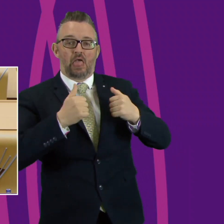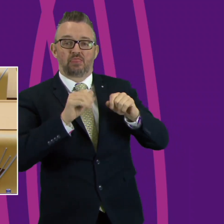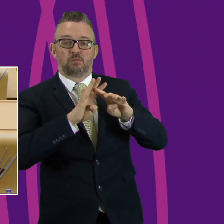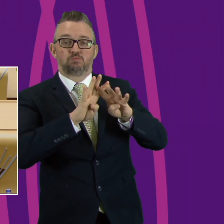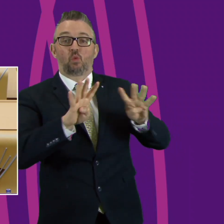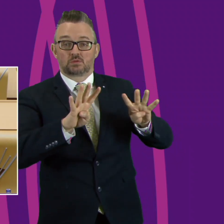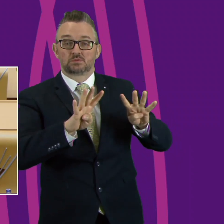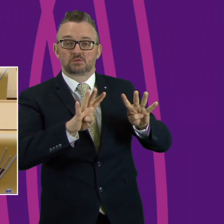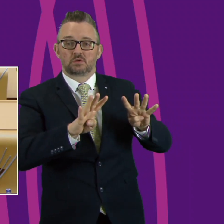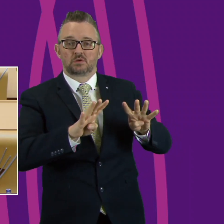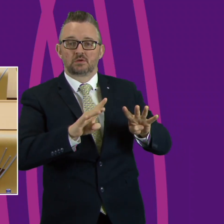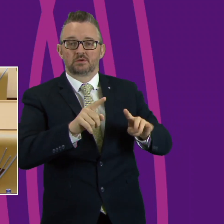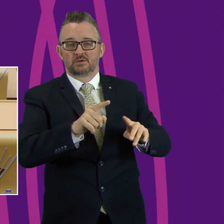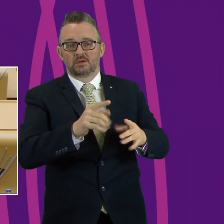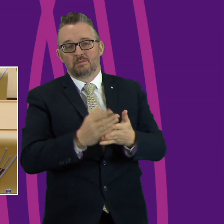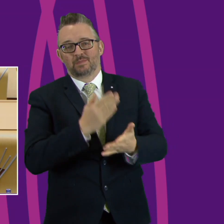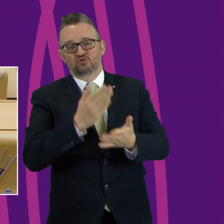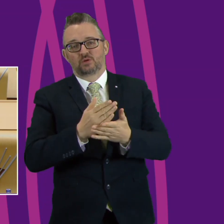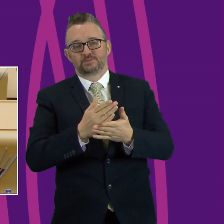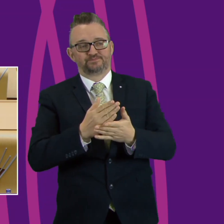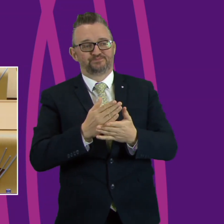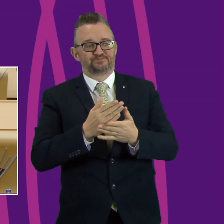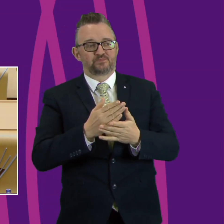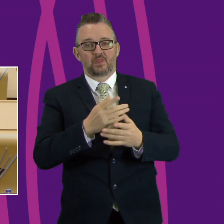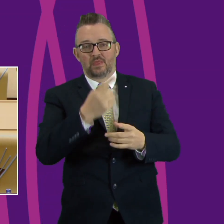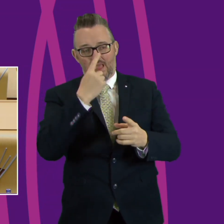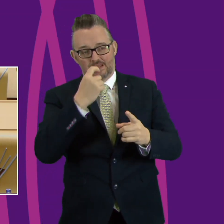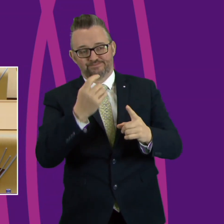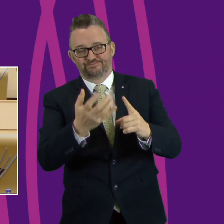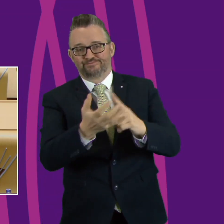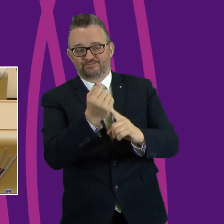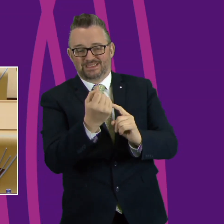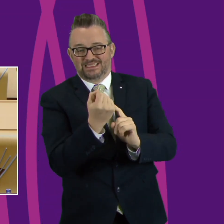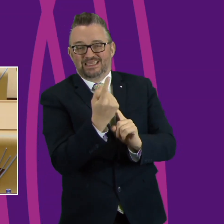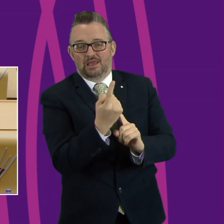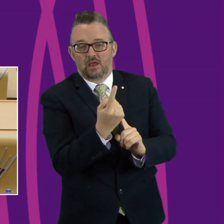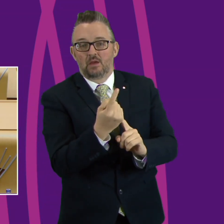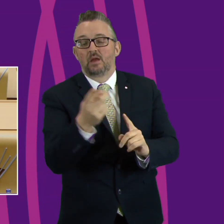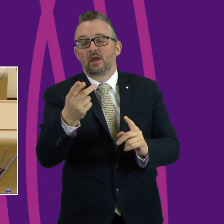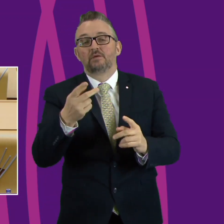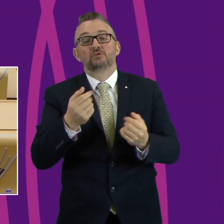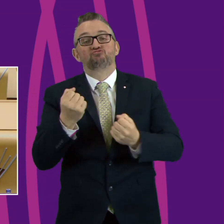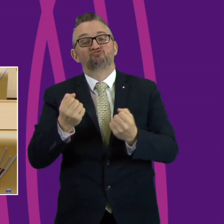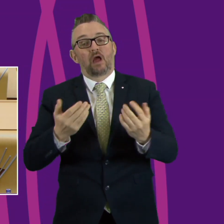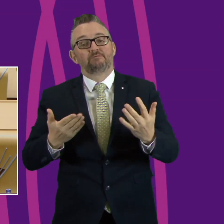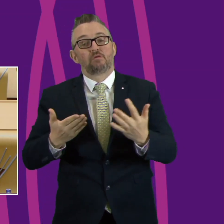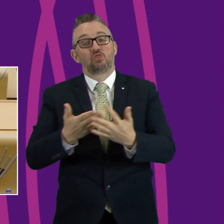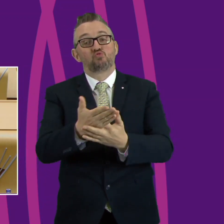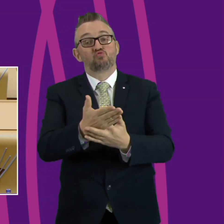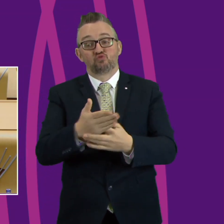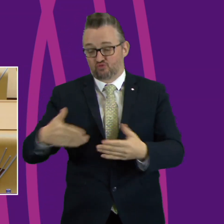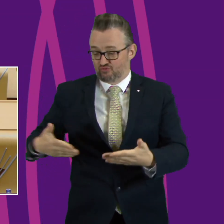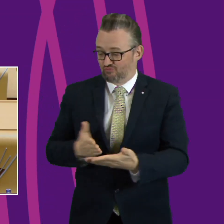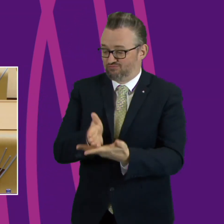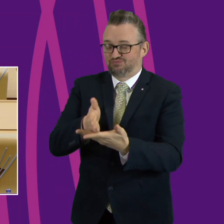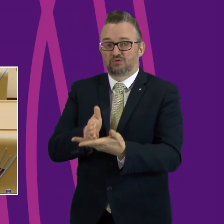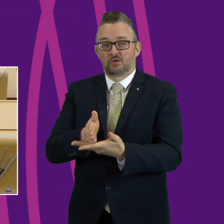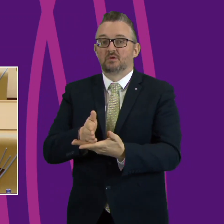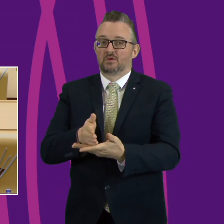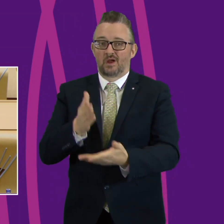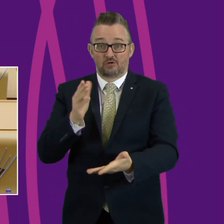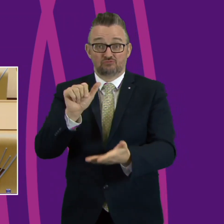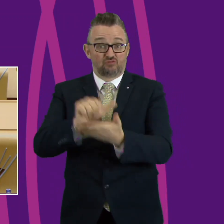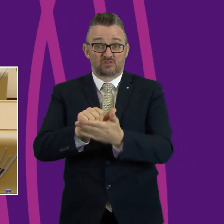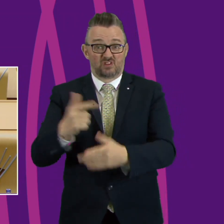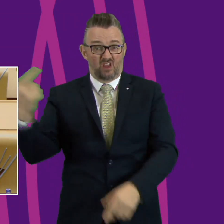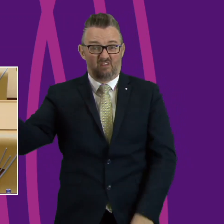testing is closely available to them. But if it is through the drive-through centres, then he's absolutely right about the distance that people have